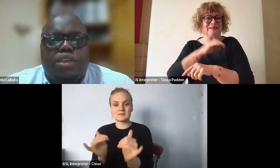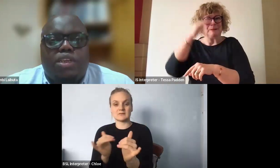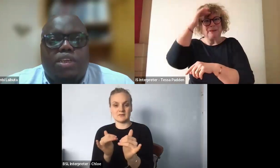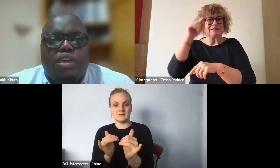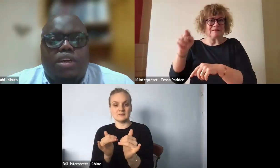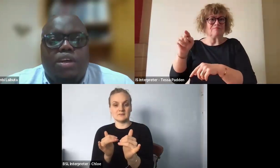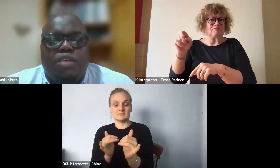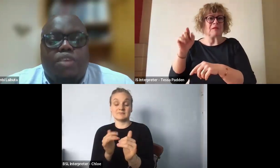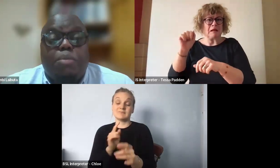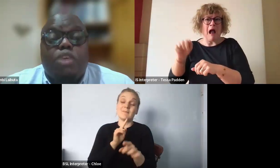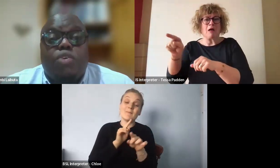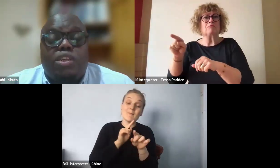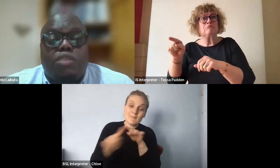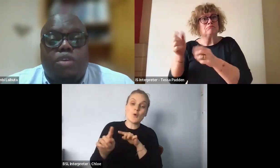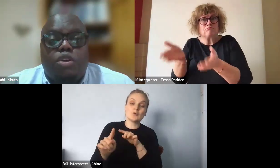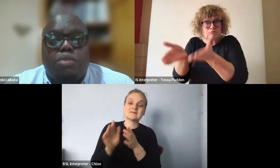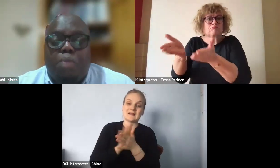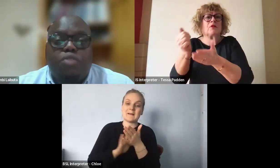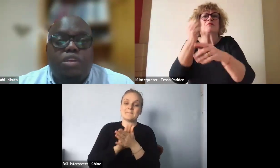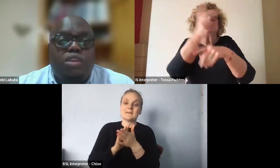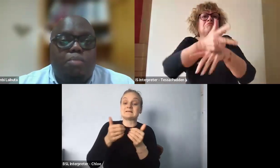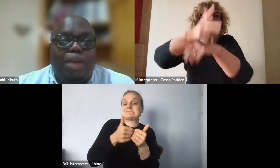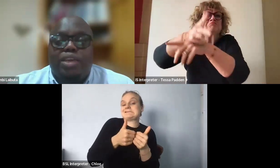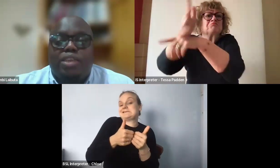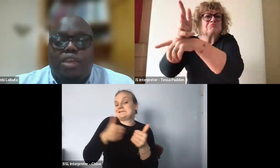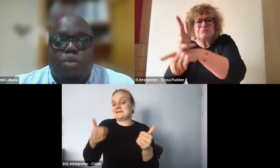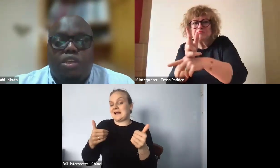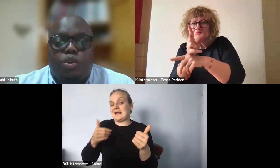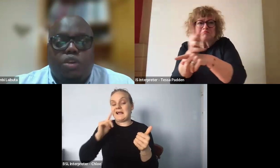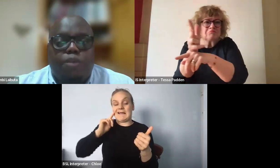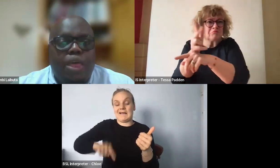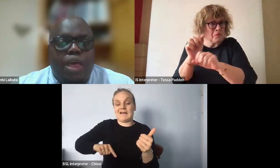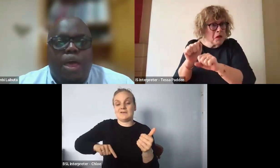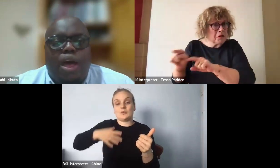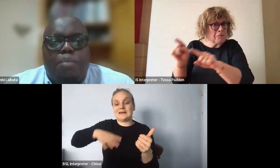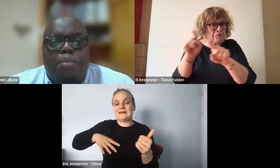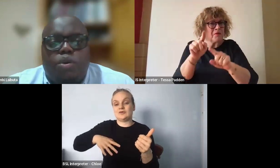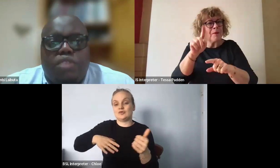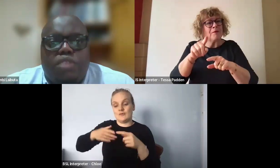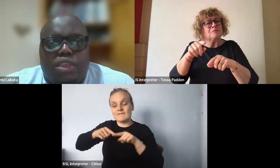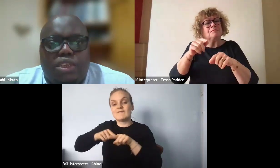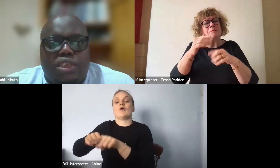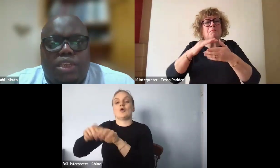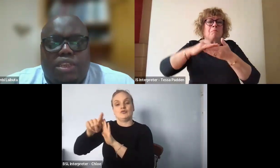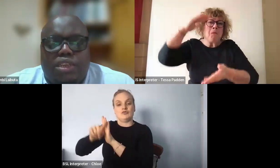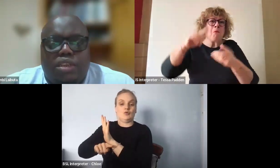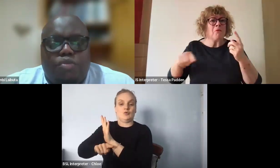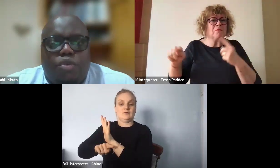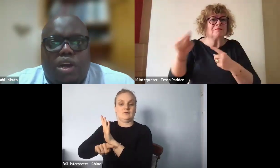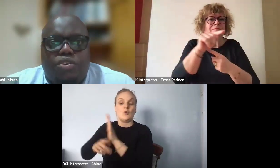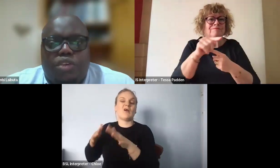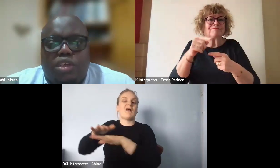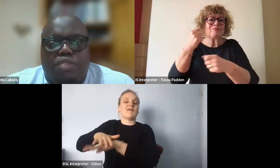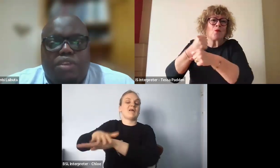from certain fundamental rights and freedoms. Some of it is blanket, someone is not. And because of this, these states in